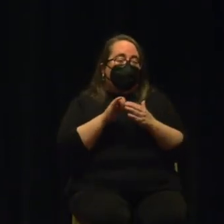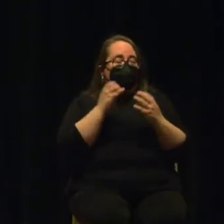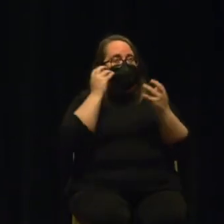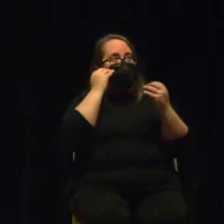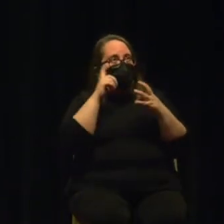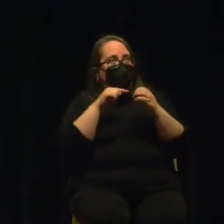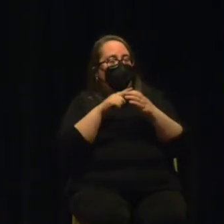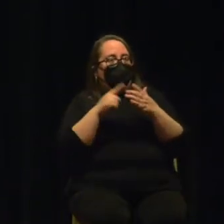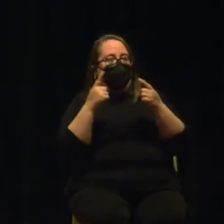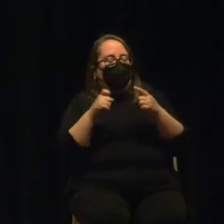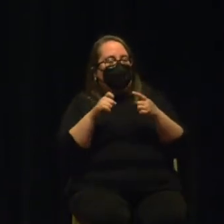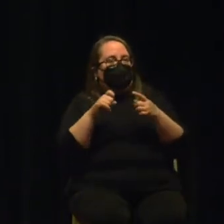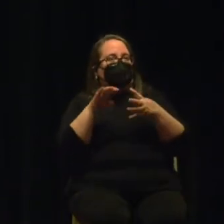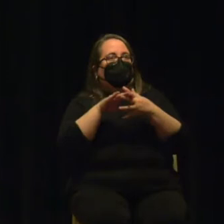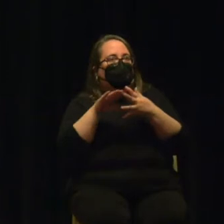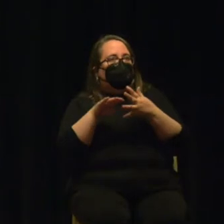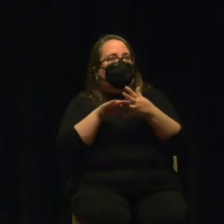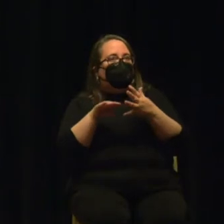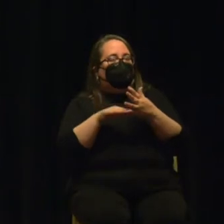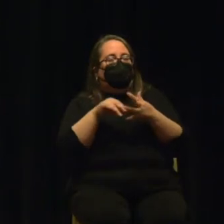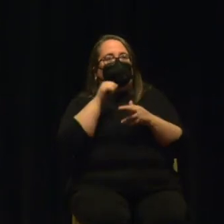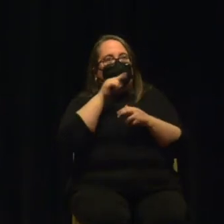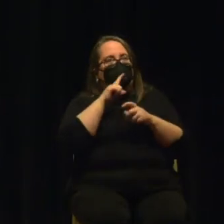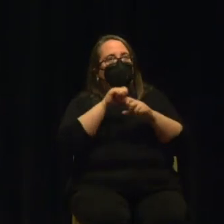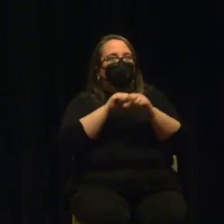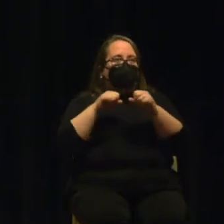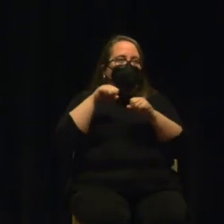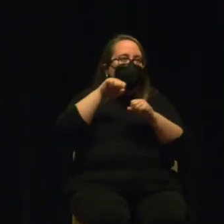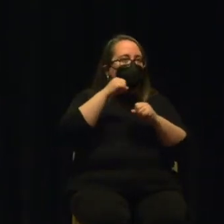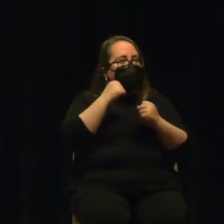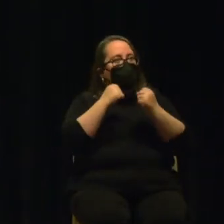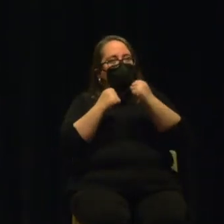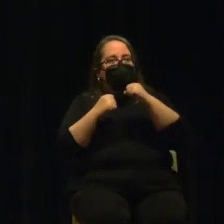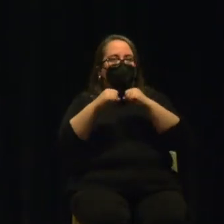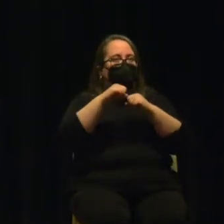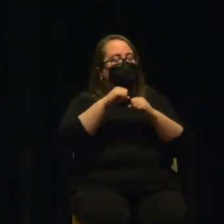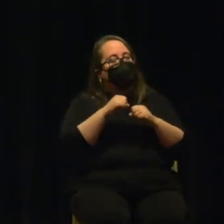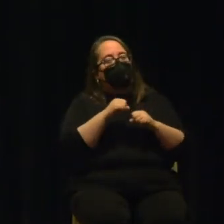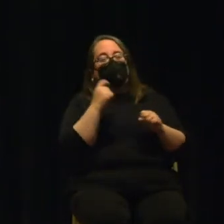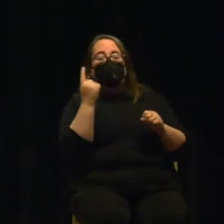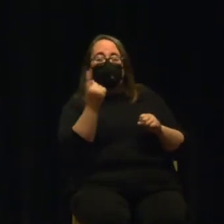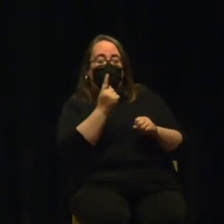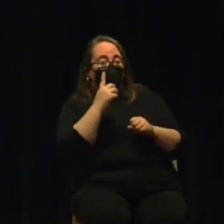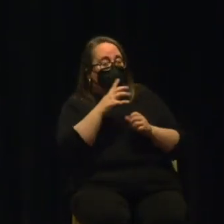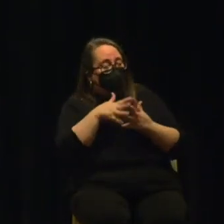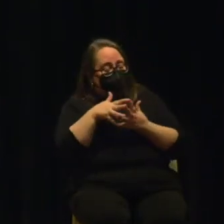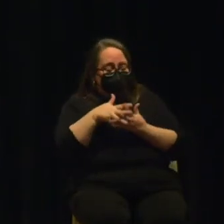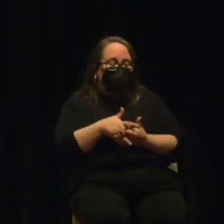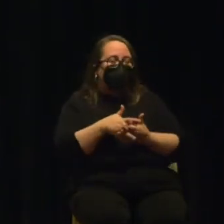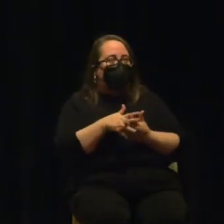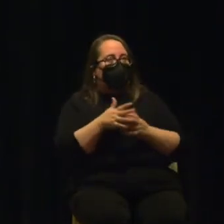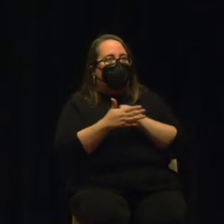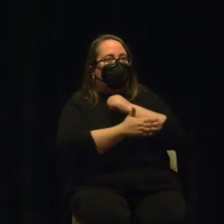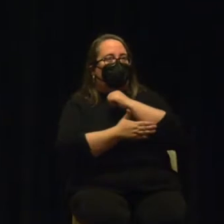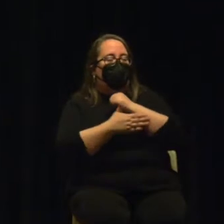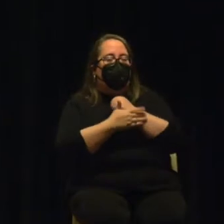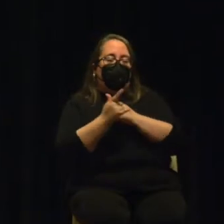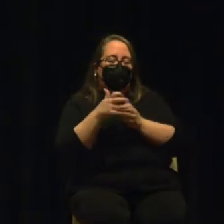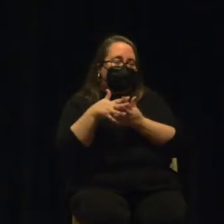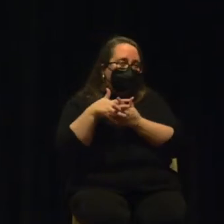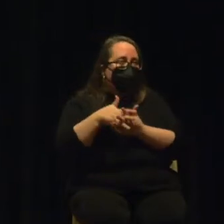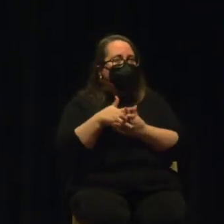happening between rather than the actual, the violence. And that itself. It's always been political in this country. Boxing has always been a political, I